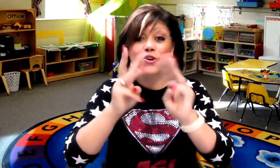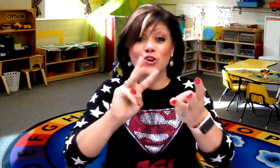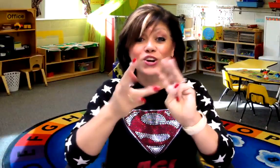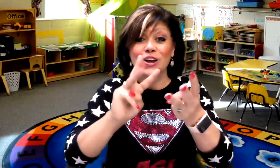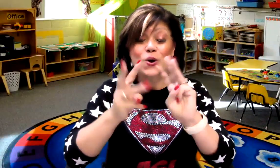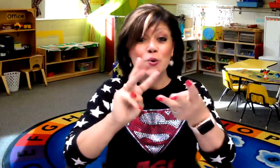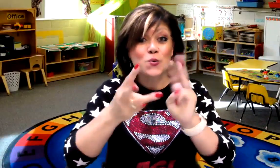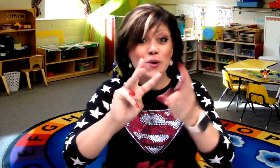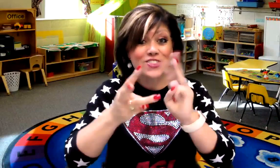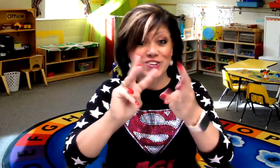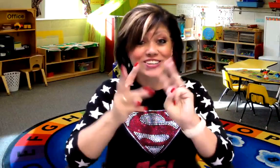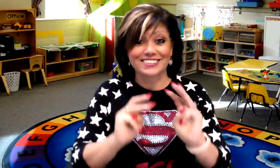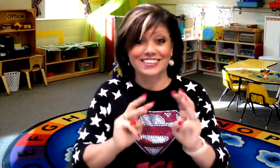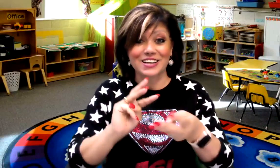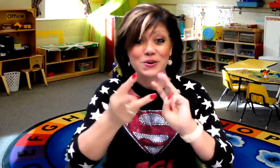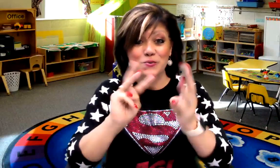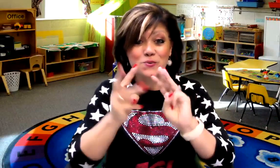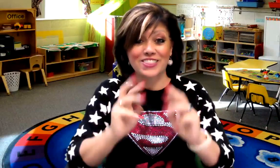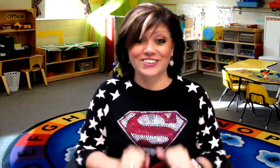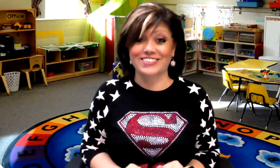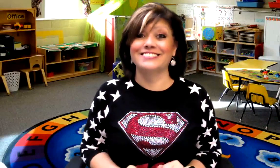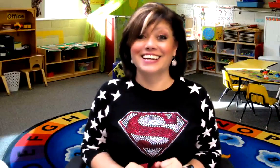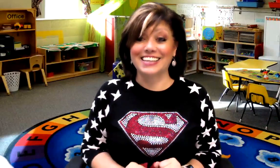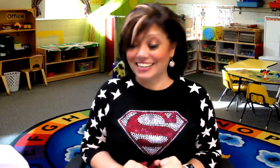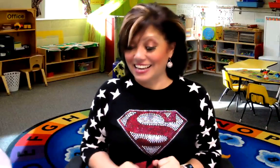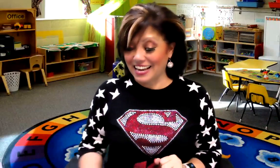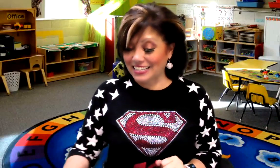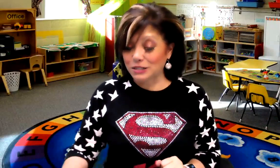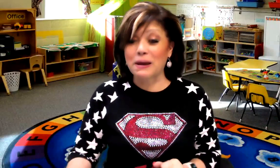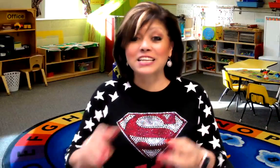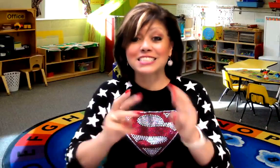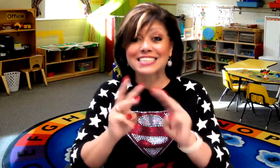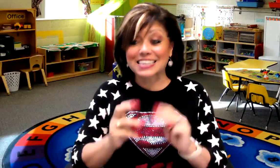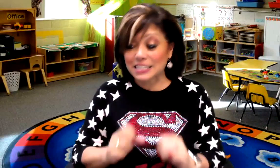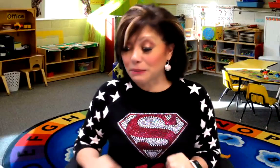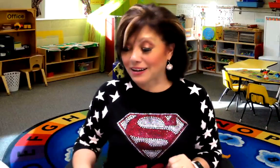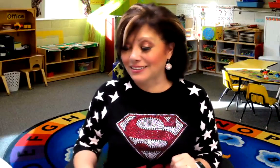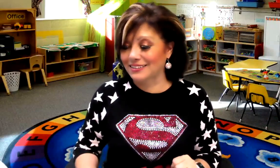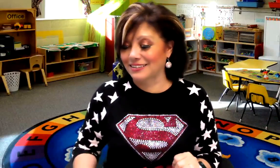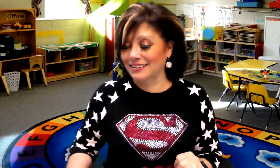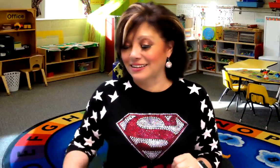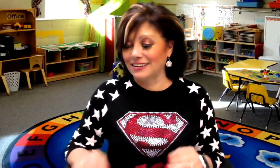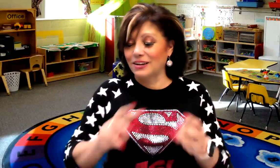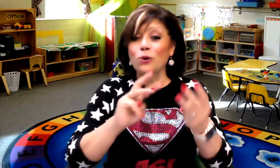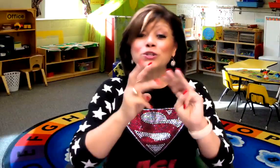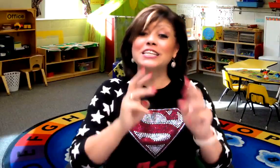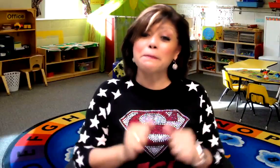weather, weather, weather, right? And in Spanish is clima or